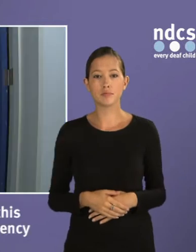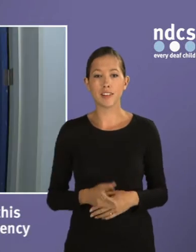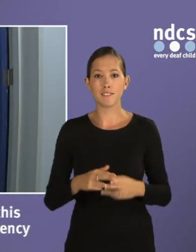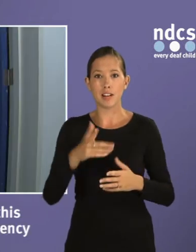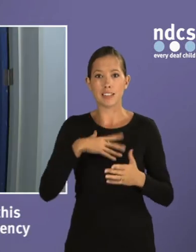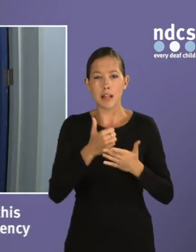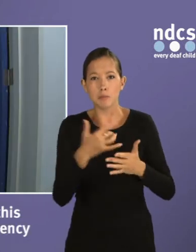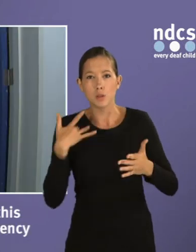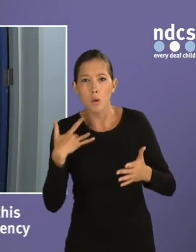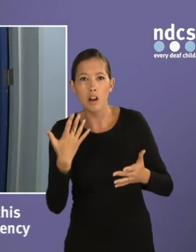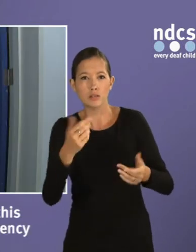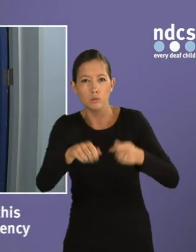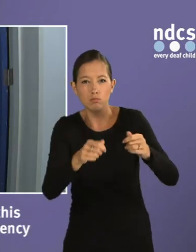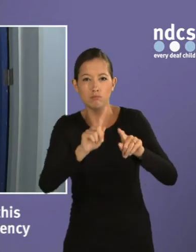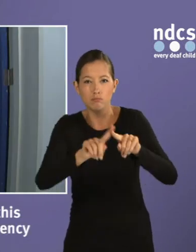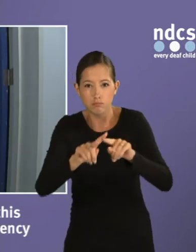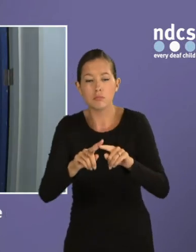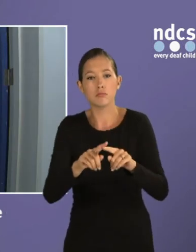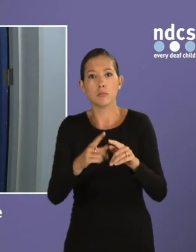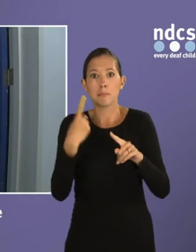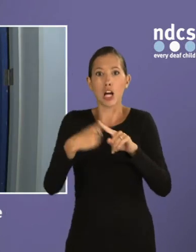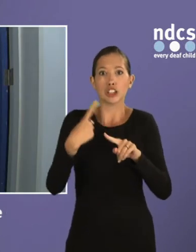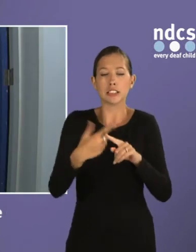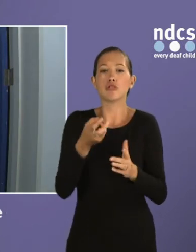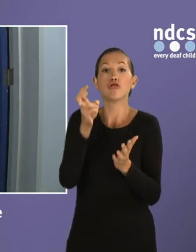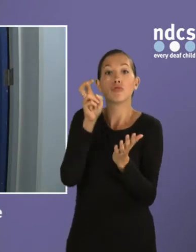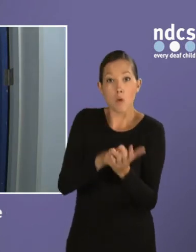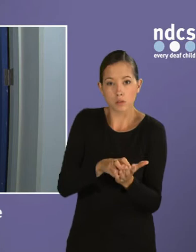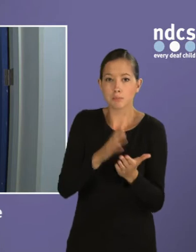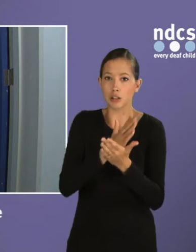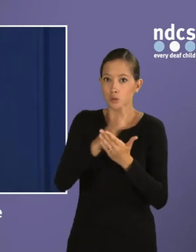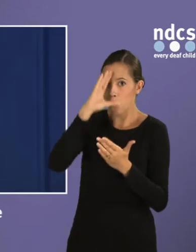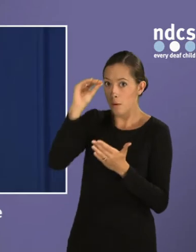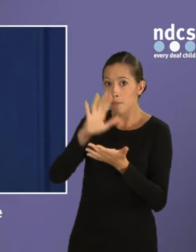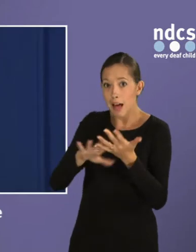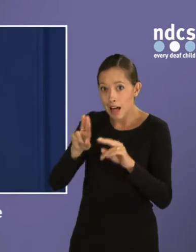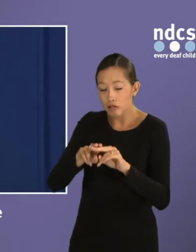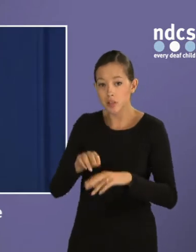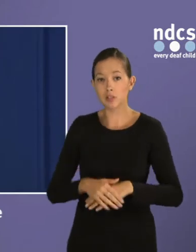If you need to provide this kind of help in an emergency, record it and be sure to tell the parents.